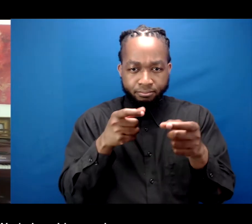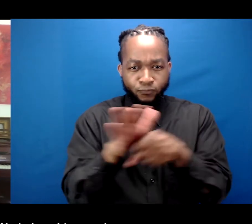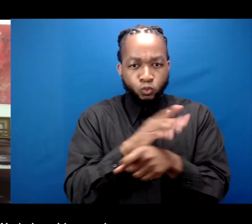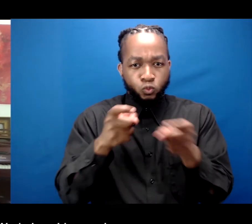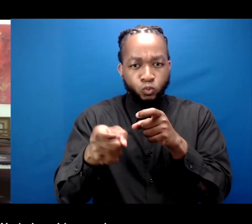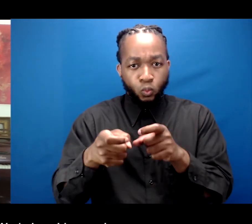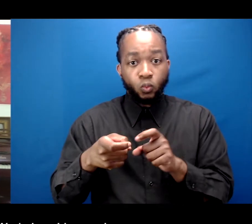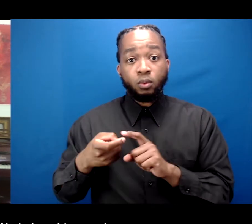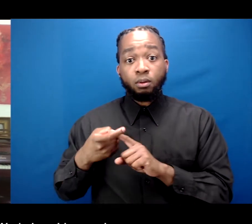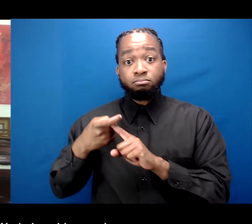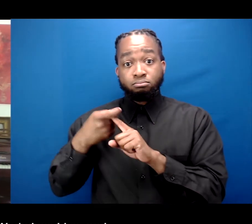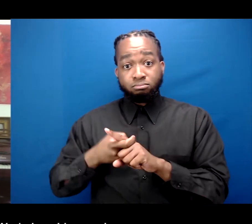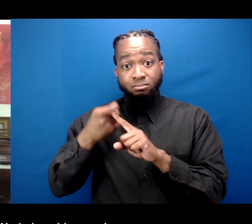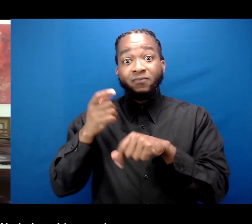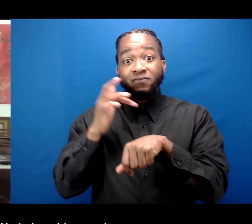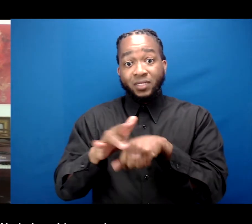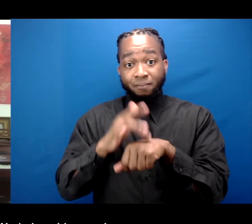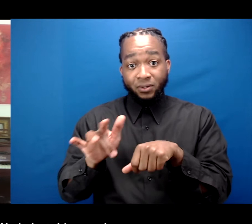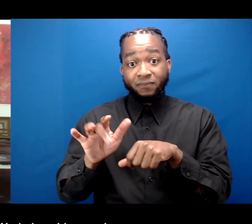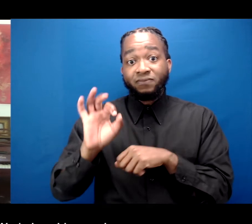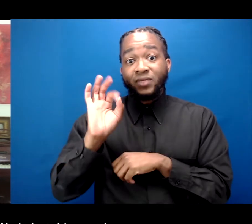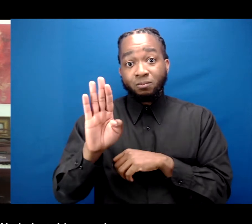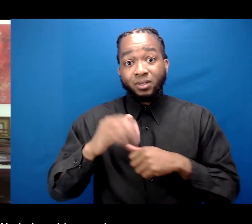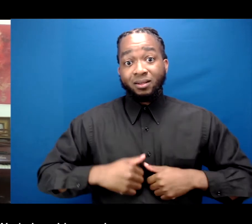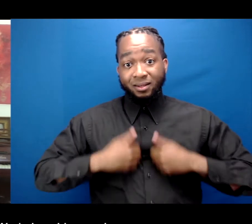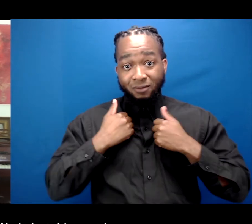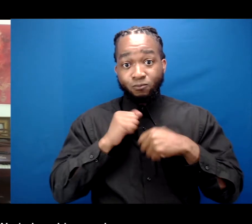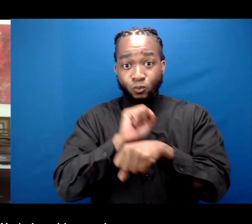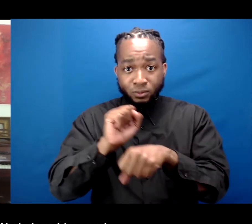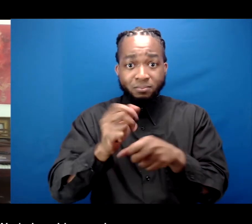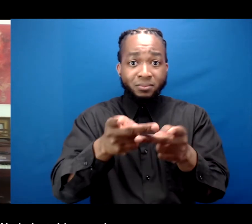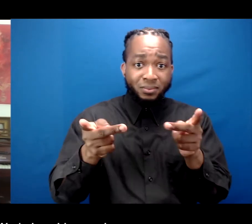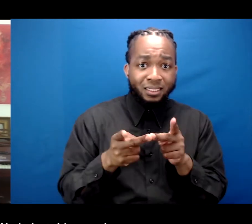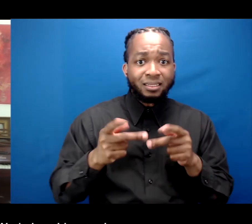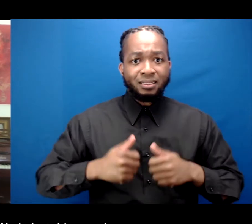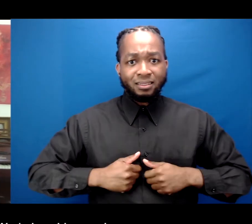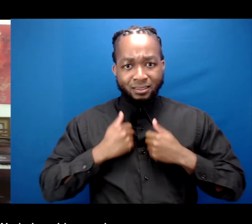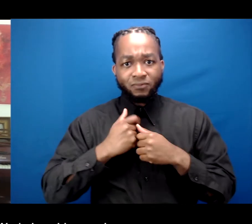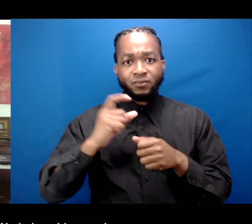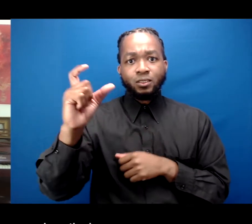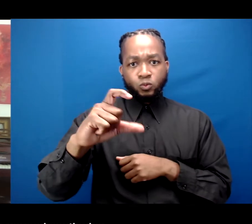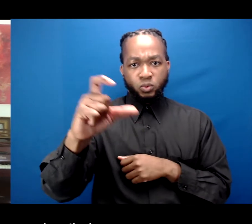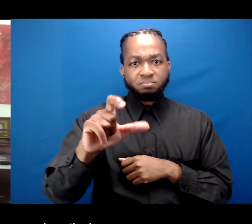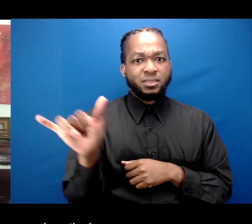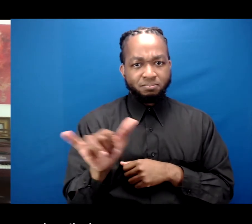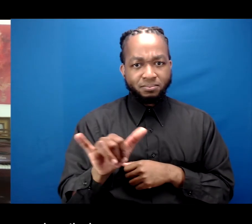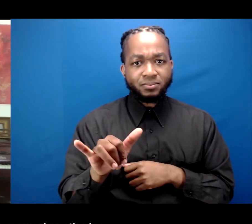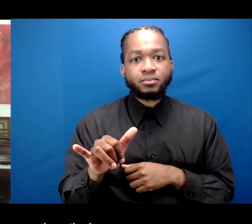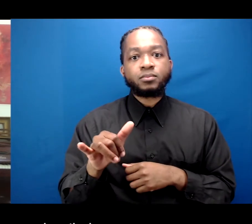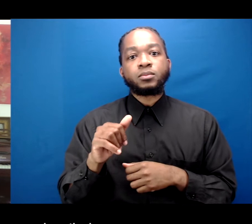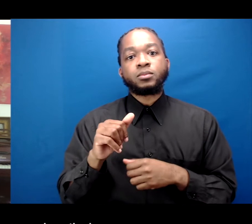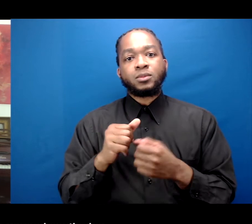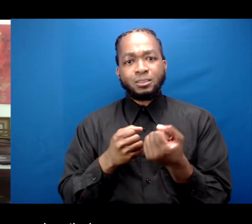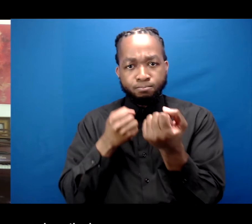pages, Facebook Live, Workplace Live, and Instagram TV to support the availability of captioning together